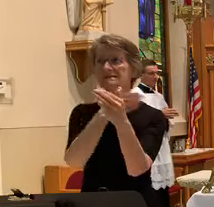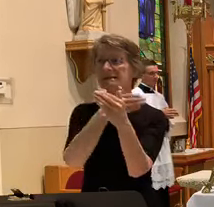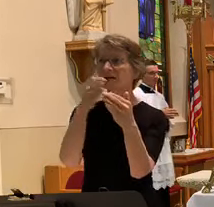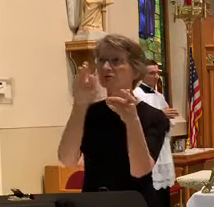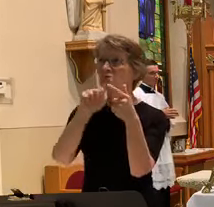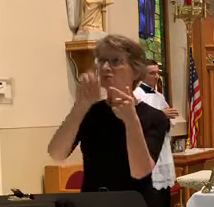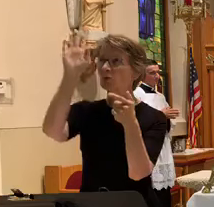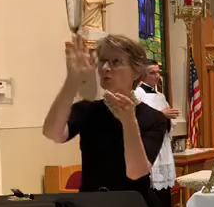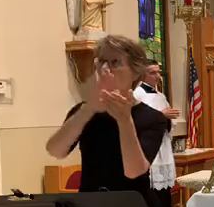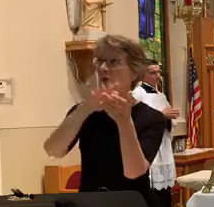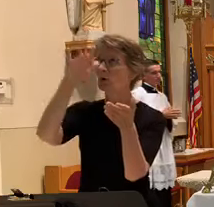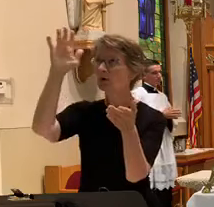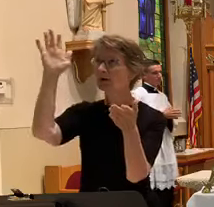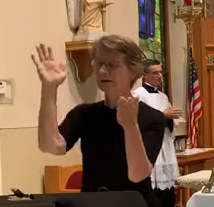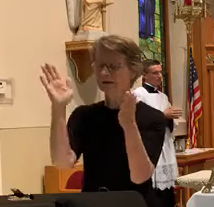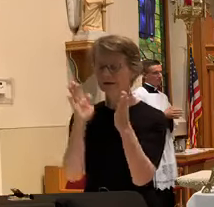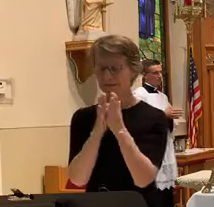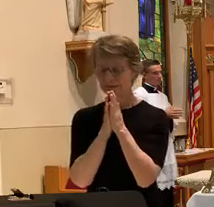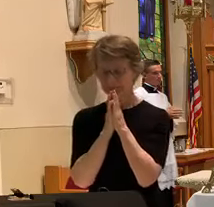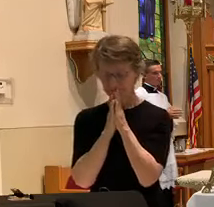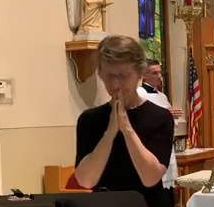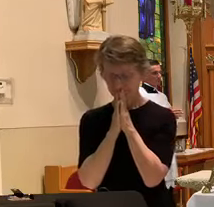as without end we acclaim.